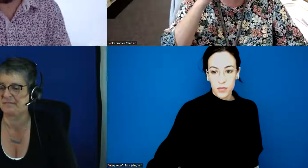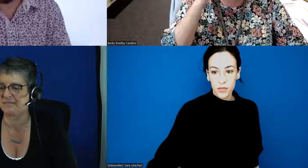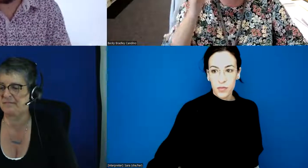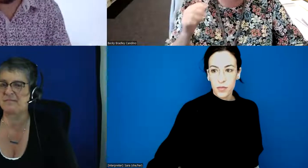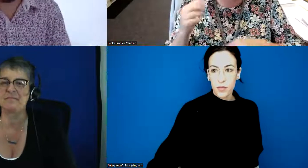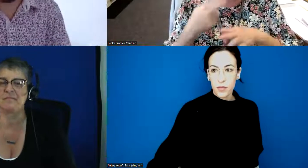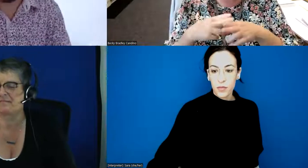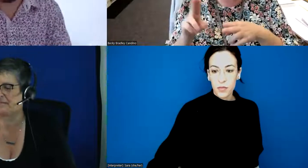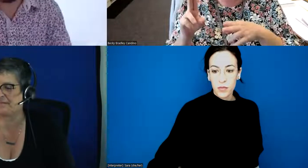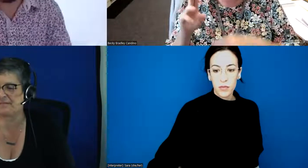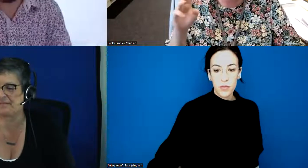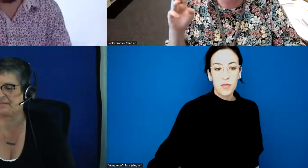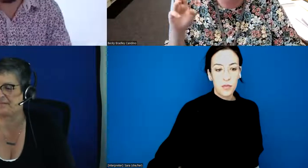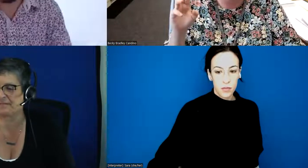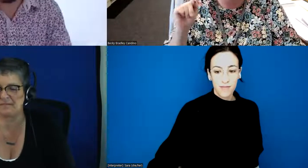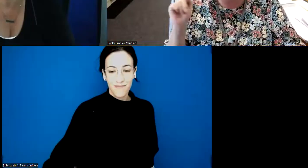So we'll have another short